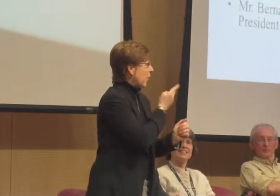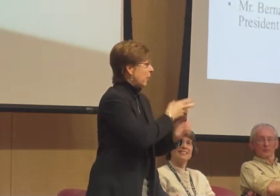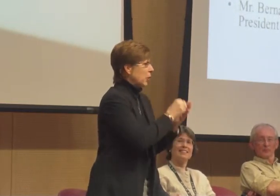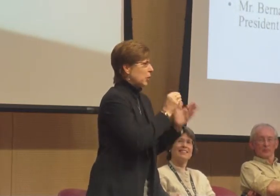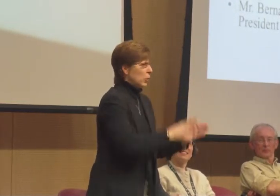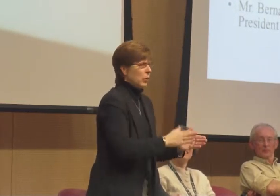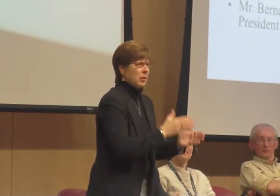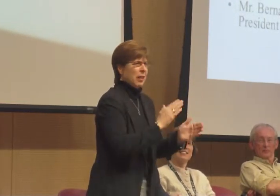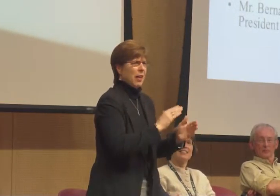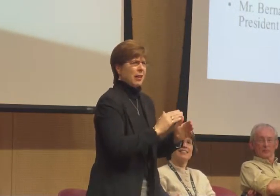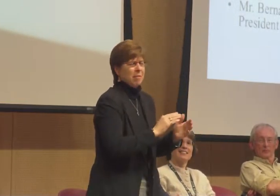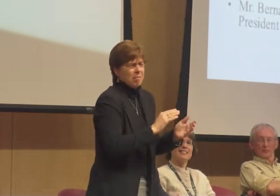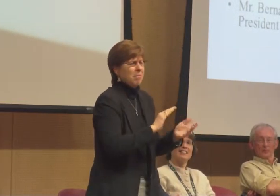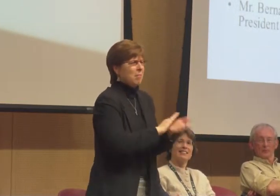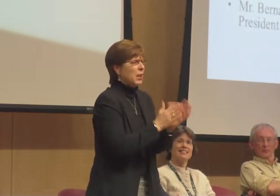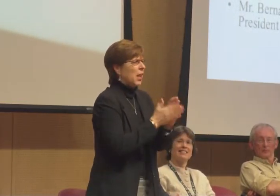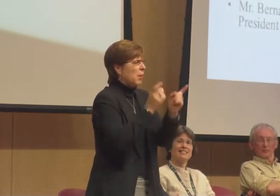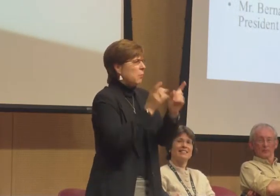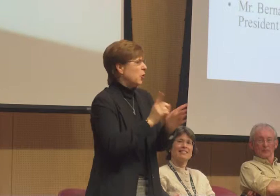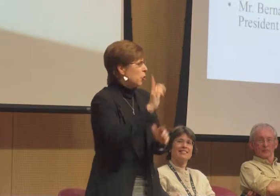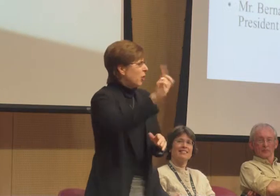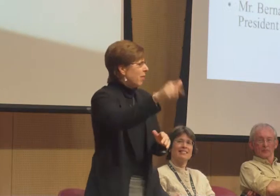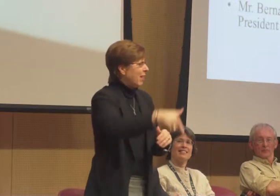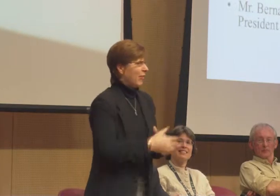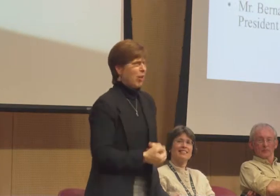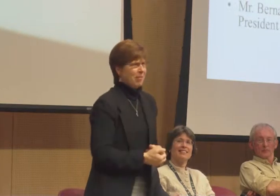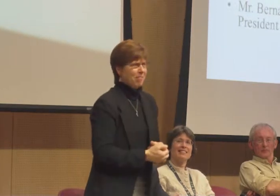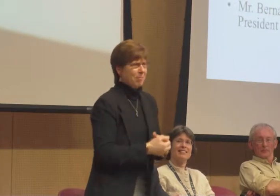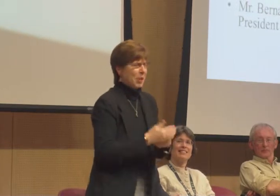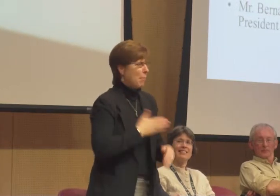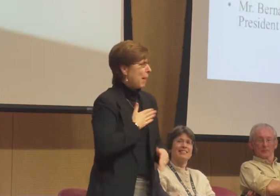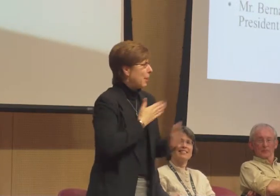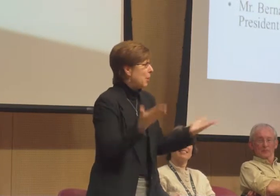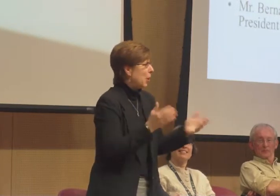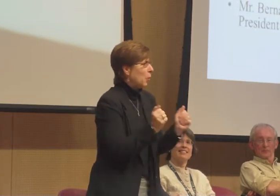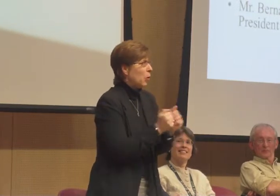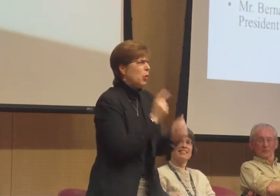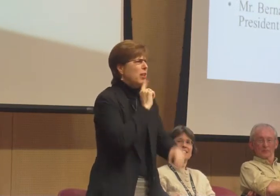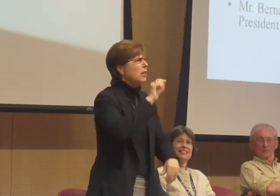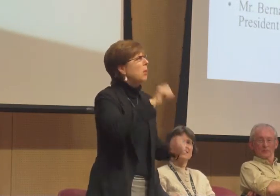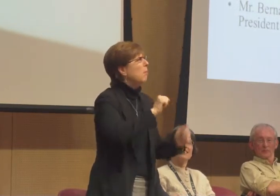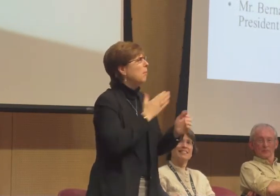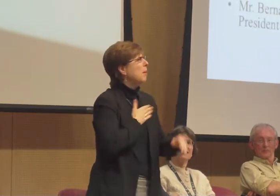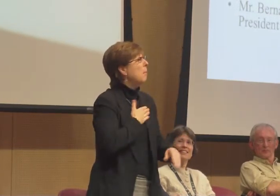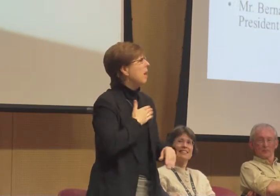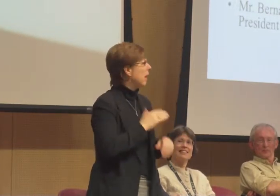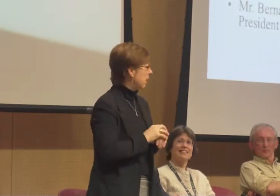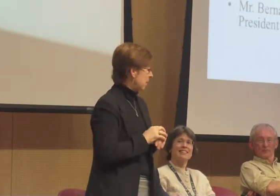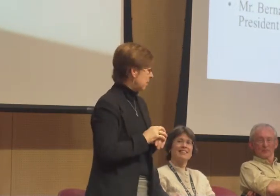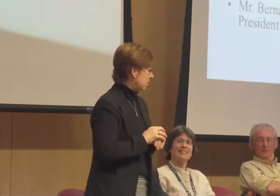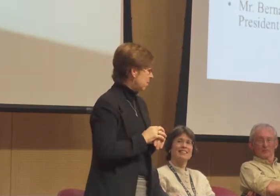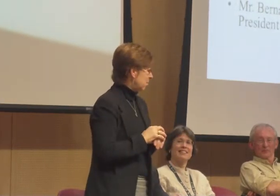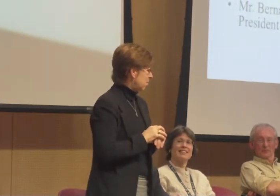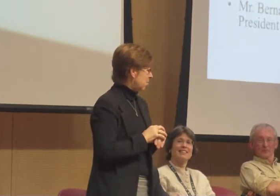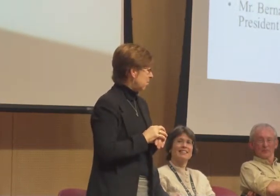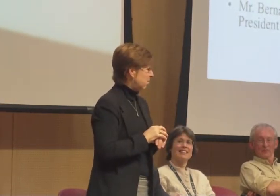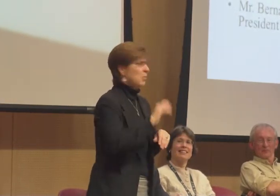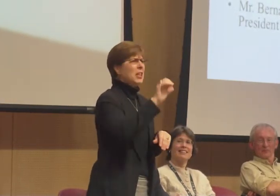Martin, and then became an administrator. I'm happy to be here with you. This is probably my